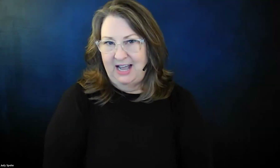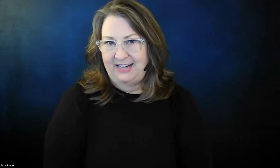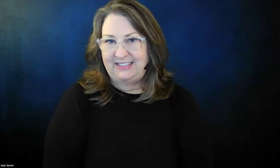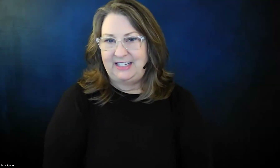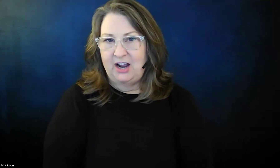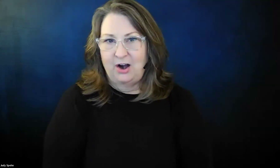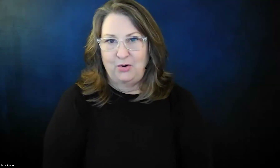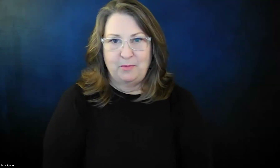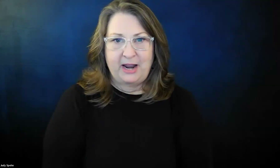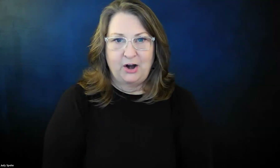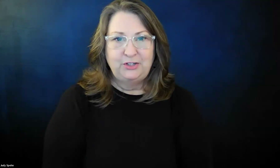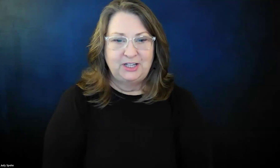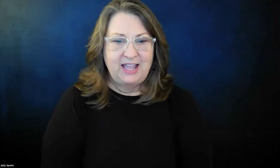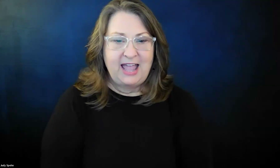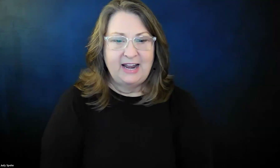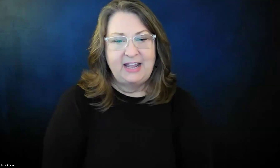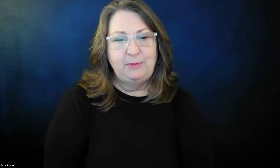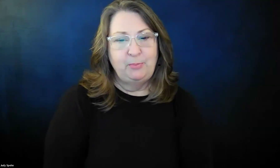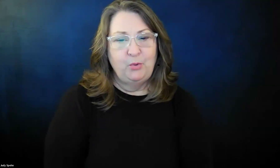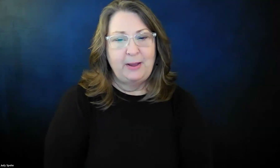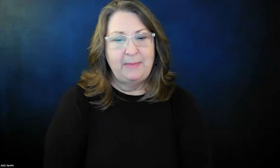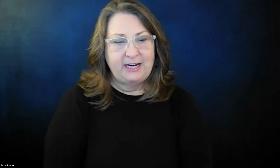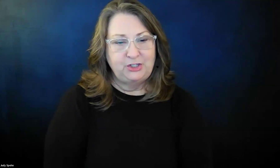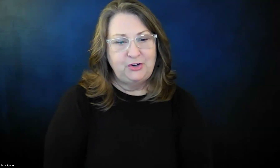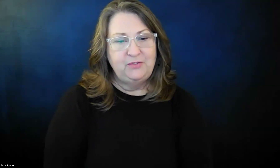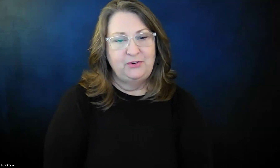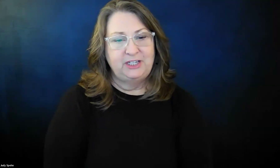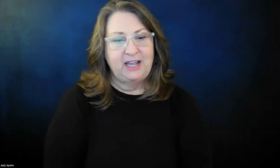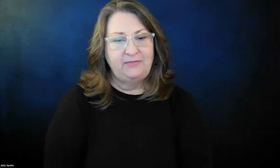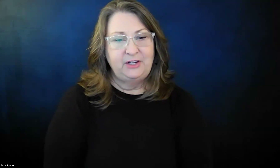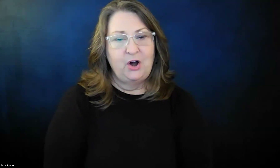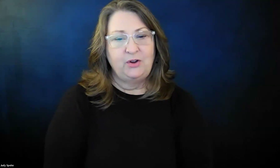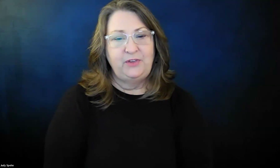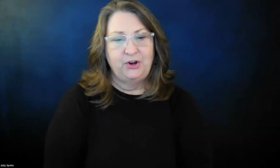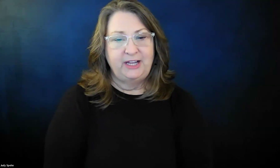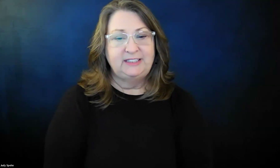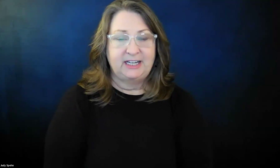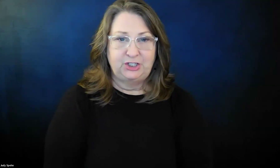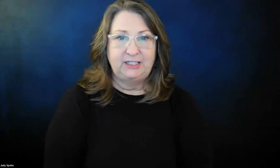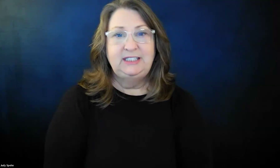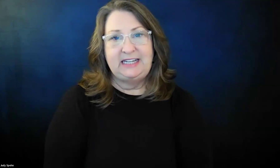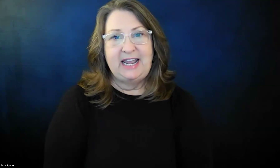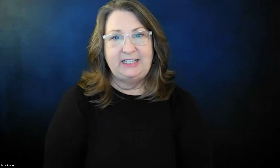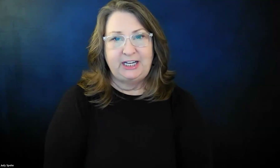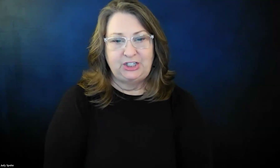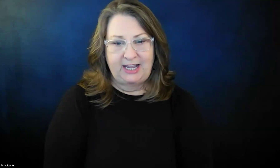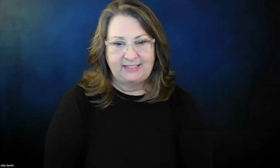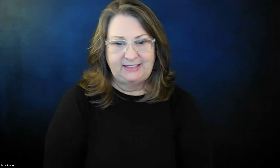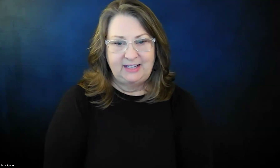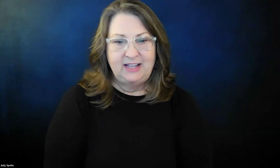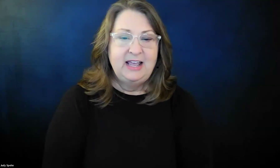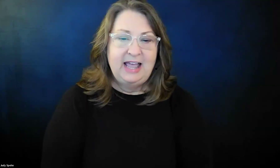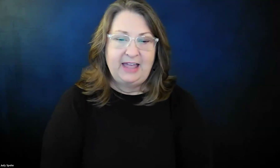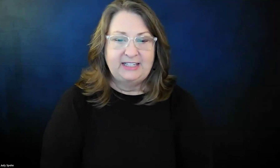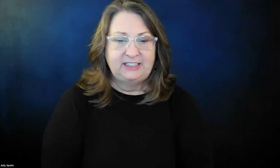name sign, CR over my heart. And I am the program manager for the Deaf and Hard of Hearing section,